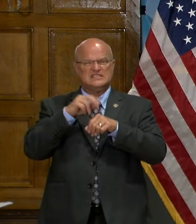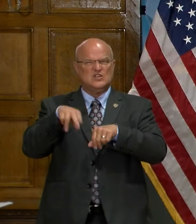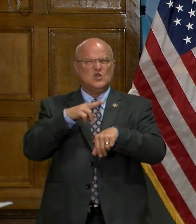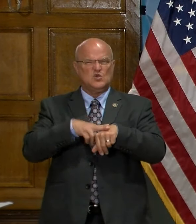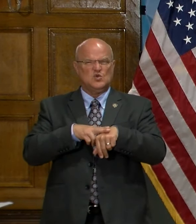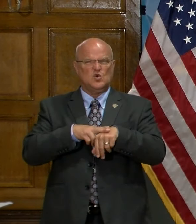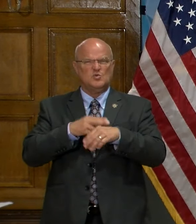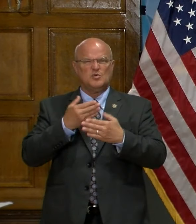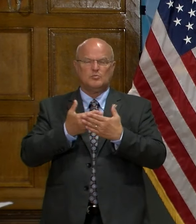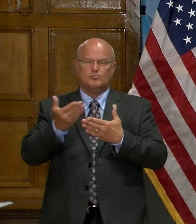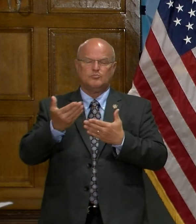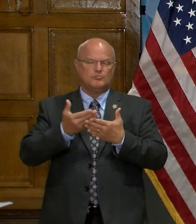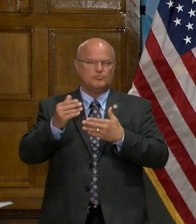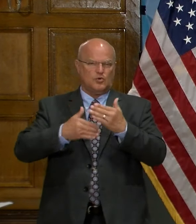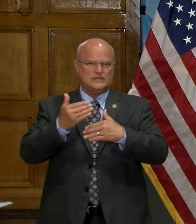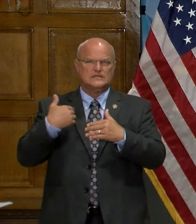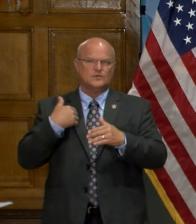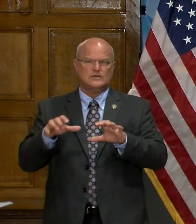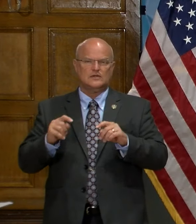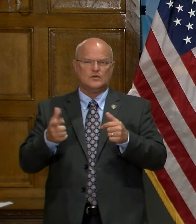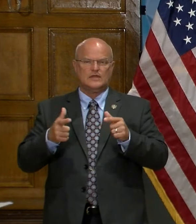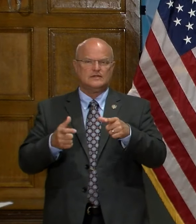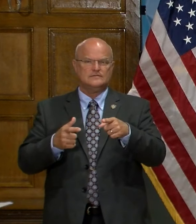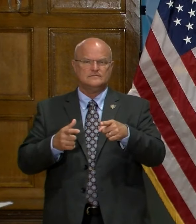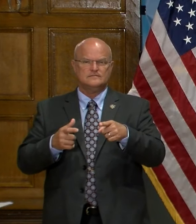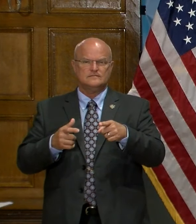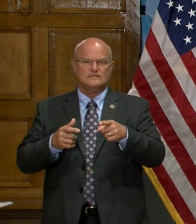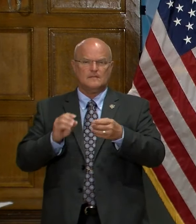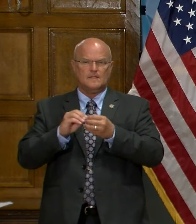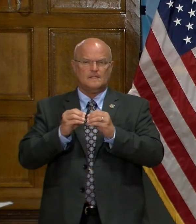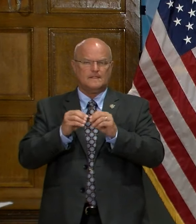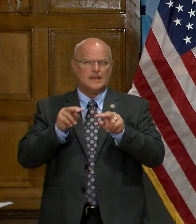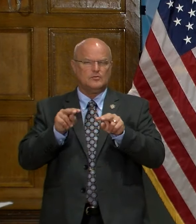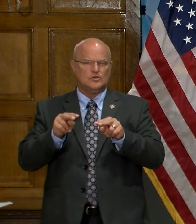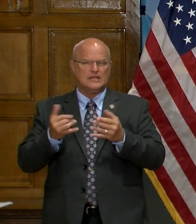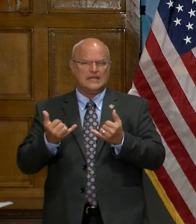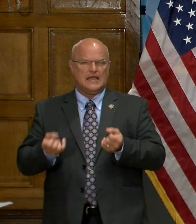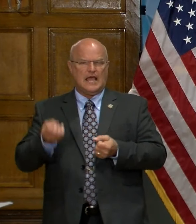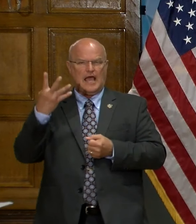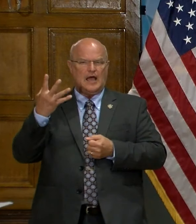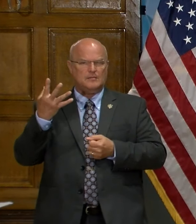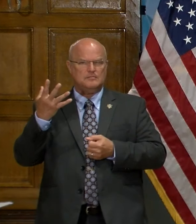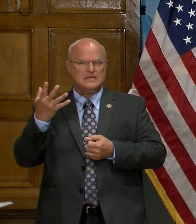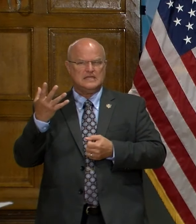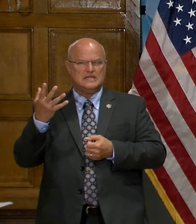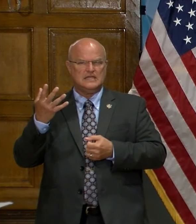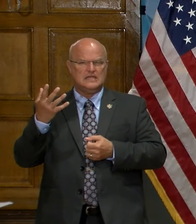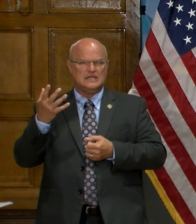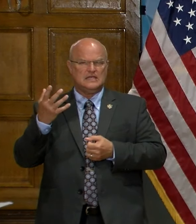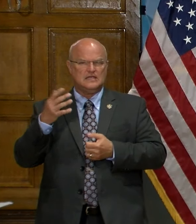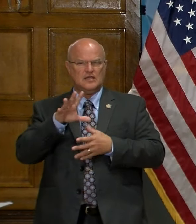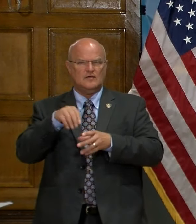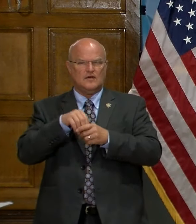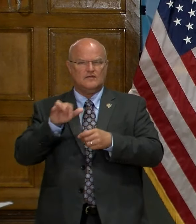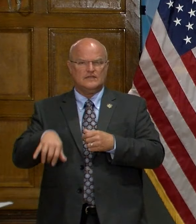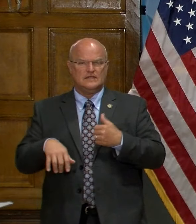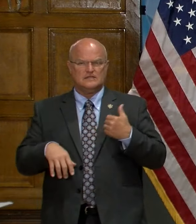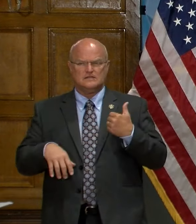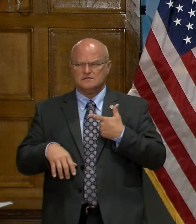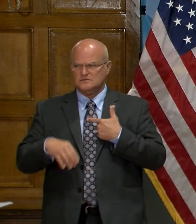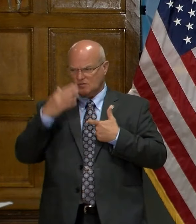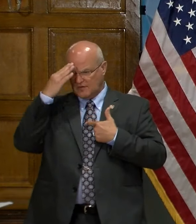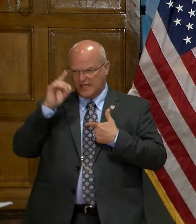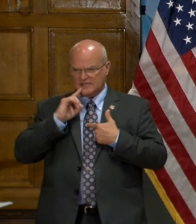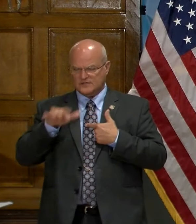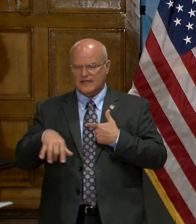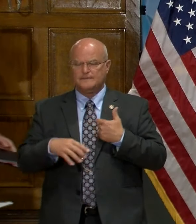normal procurement process, so we can get it done quicker. Is there like a number that we're looking at, like how many that'll be part of this? Do you